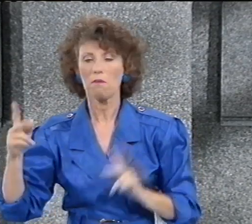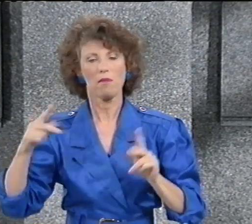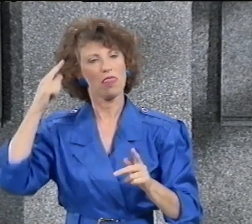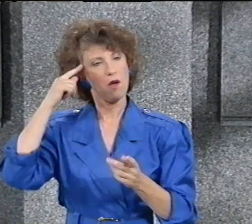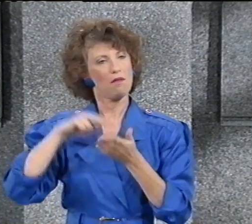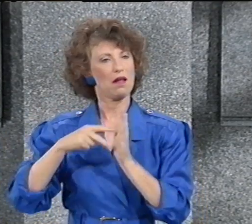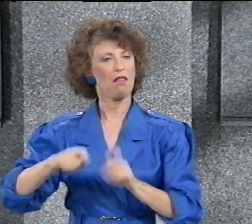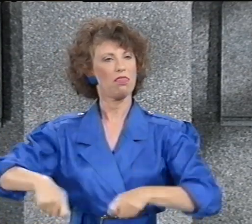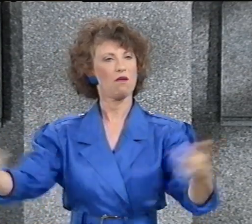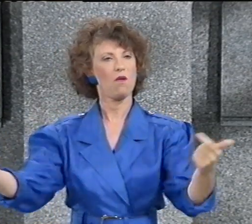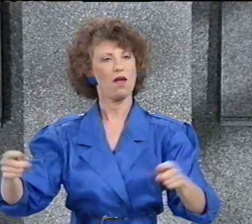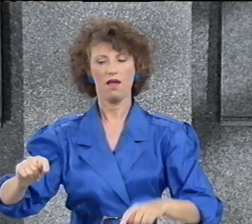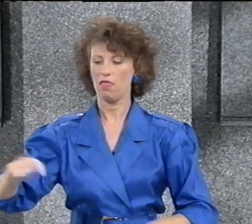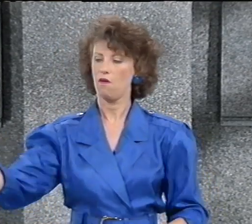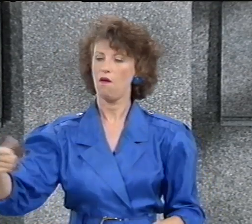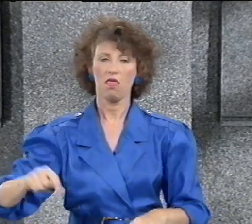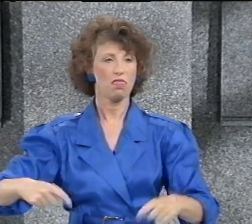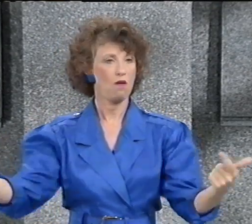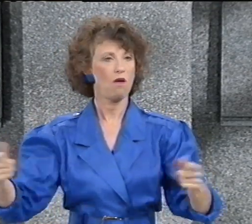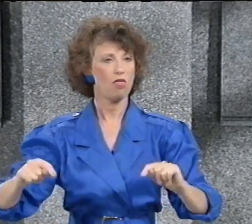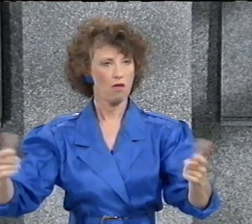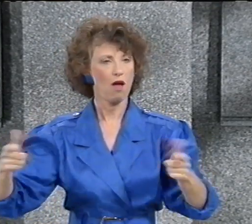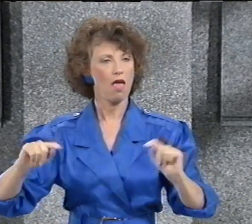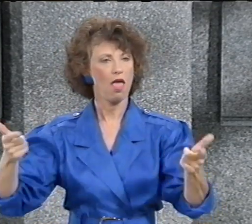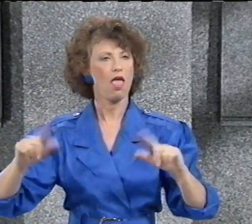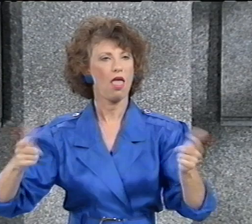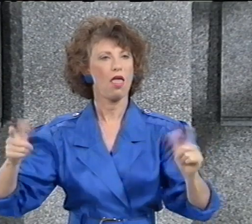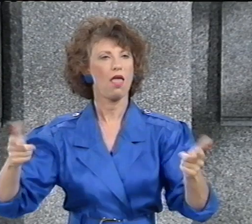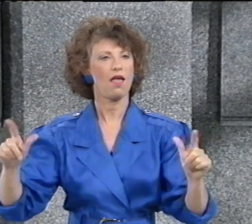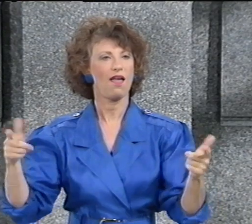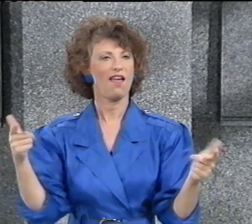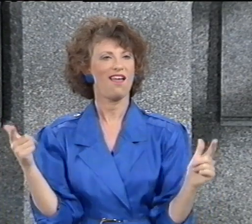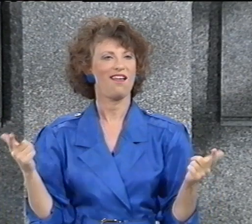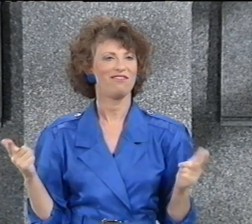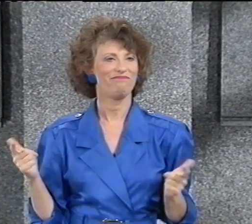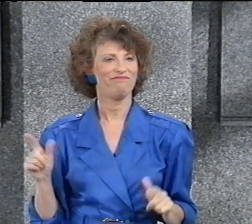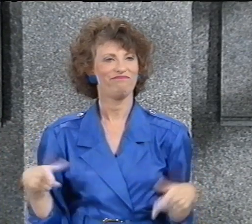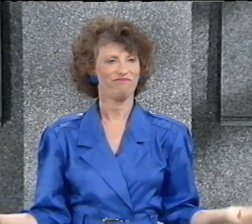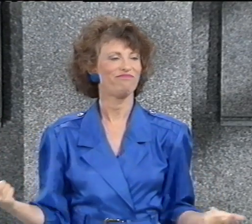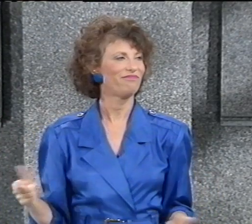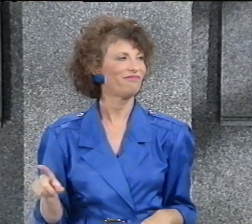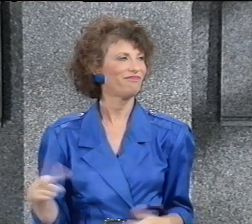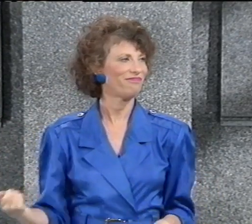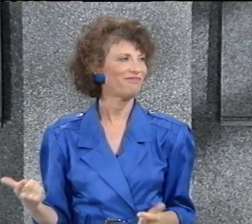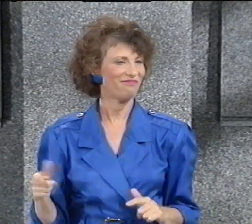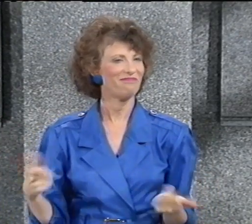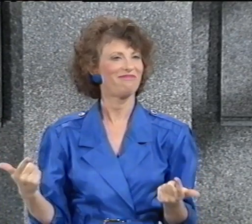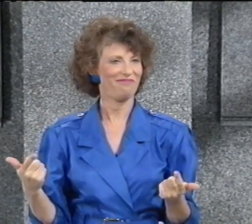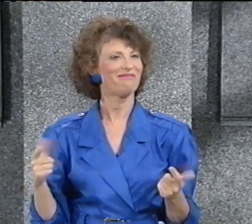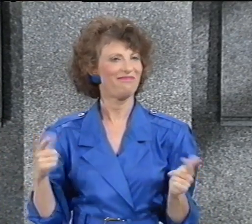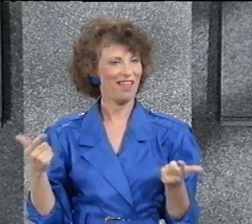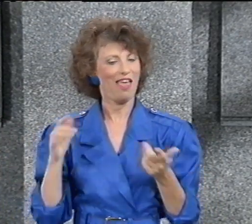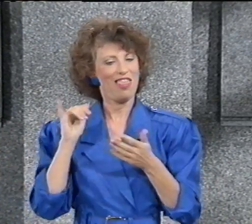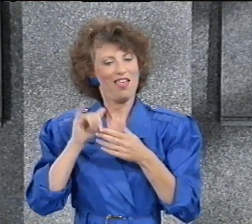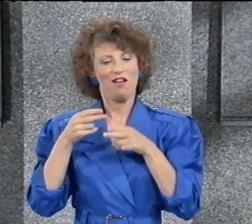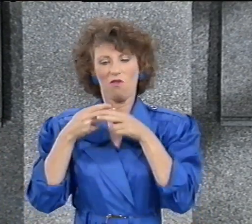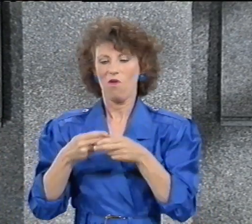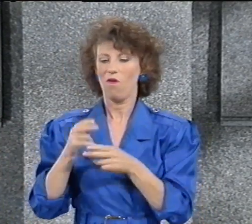kind of became a T, TG, and then eventually the thumb stayed out and it looked like you're throwing something